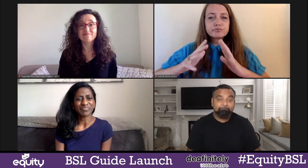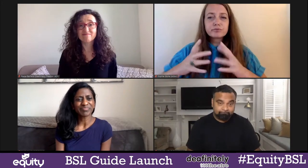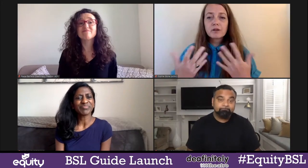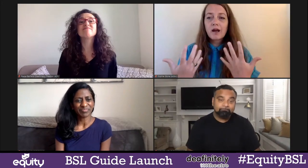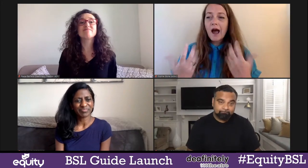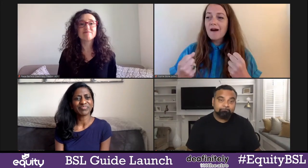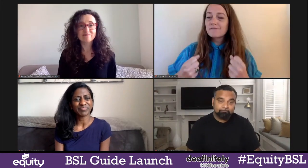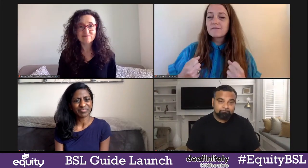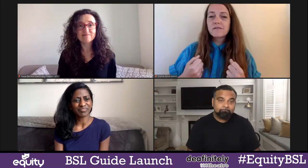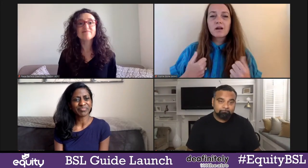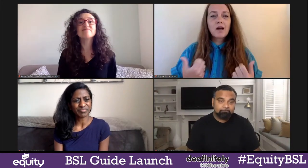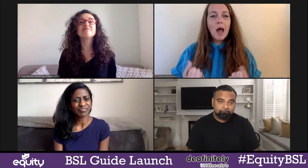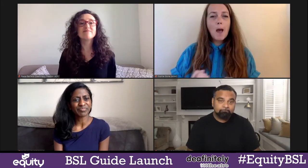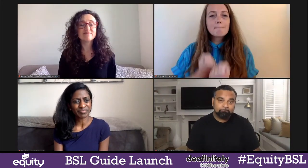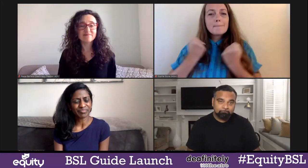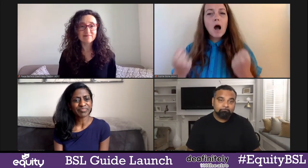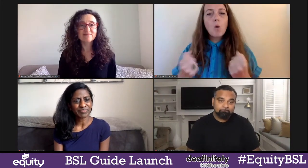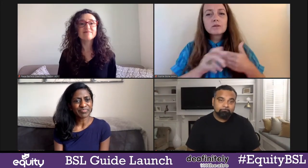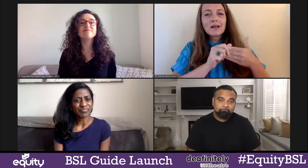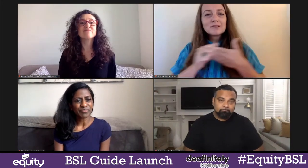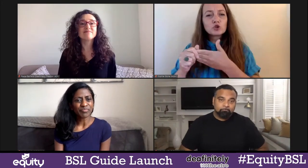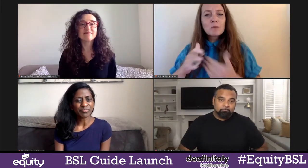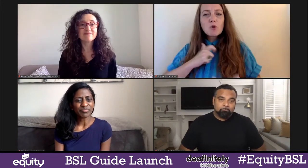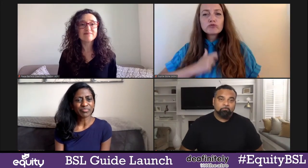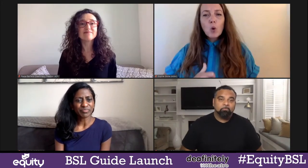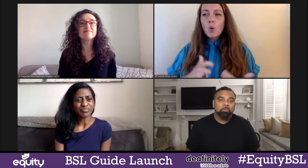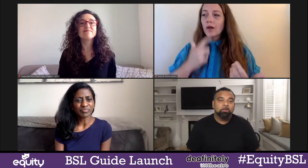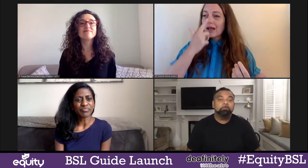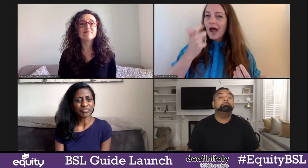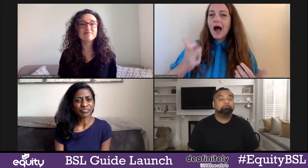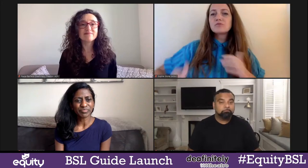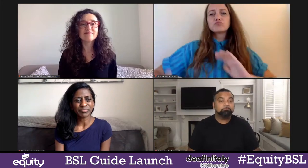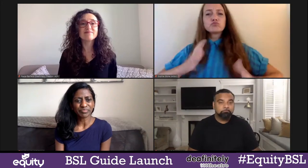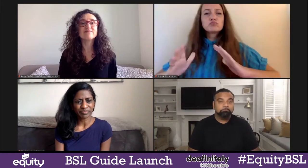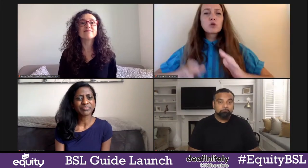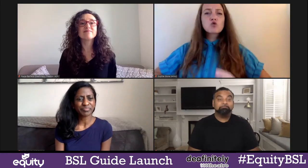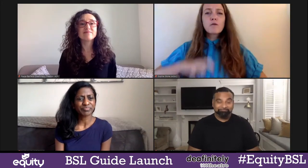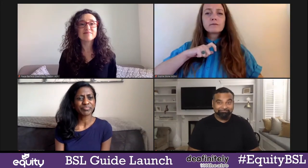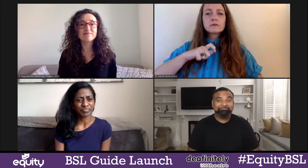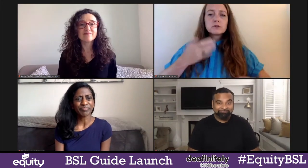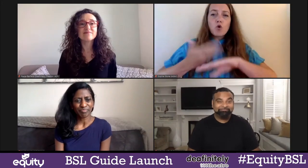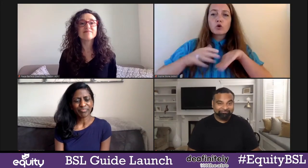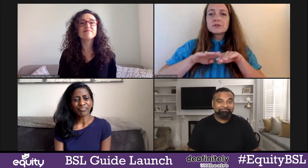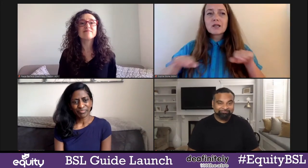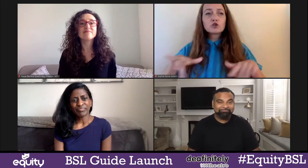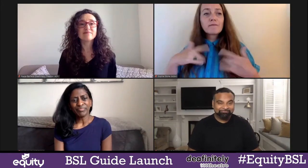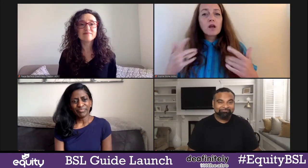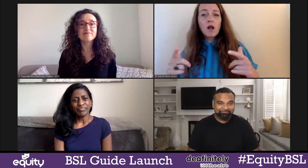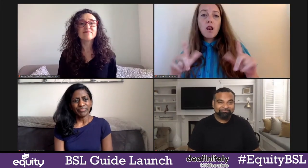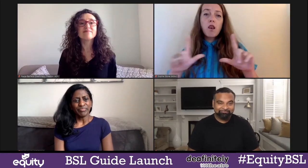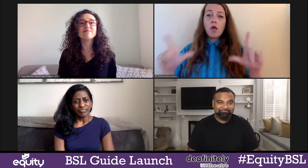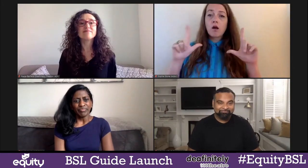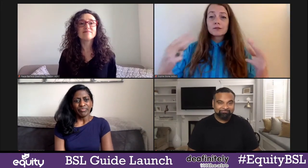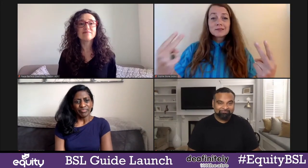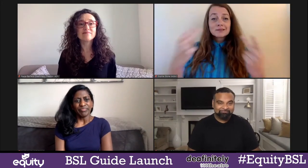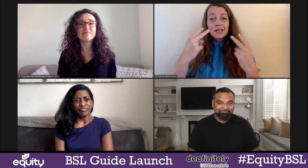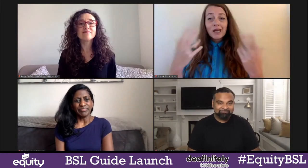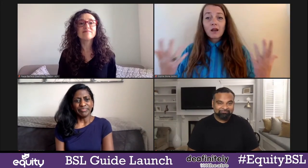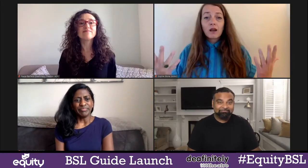support for the deaf native that has sign language and is in a powerful role, can feel confident on